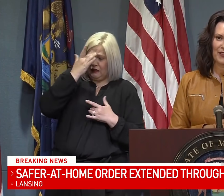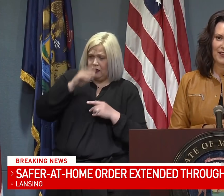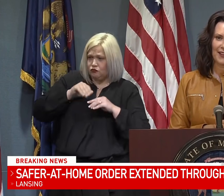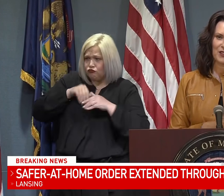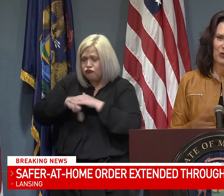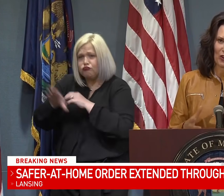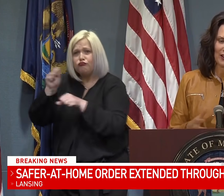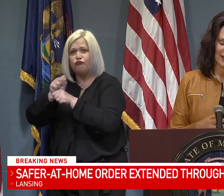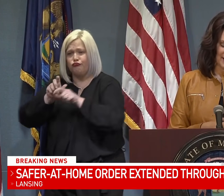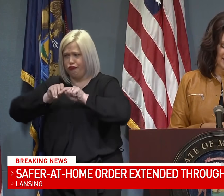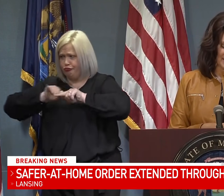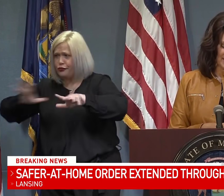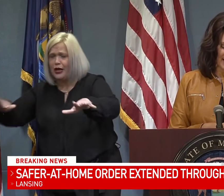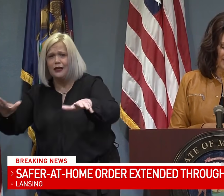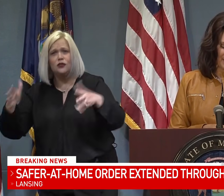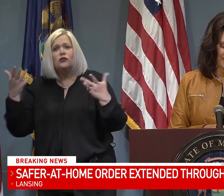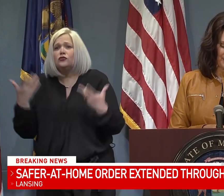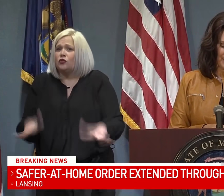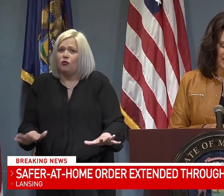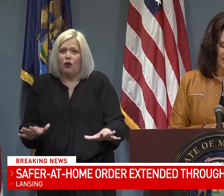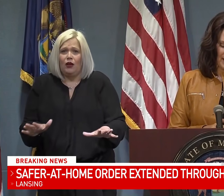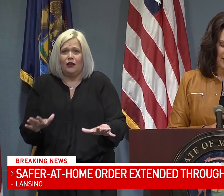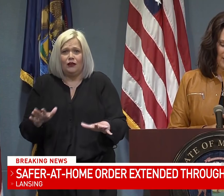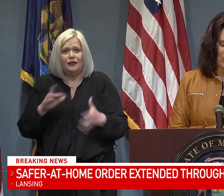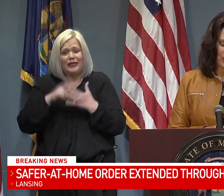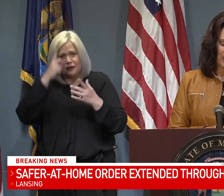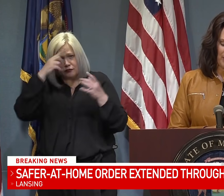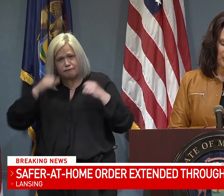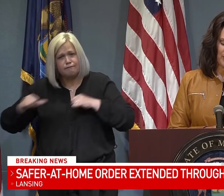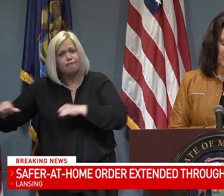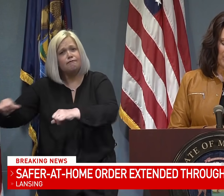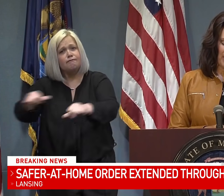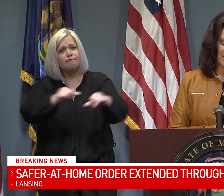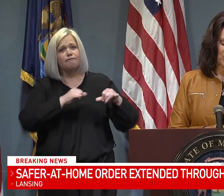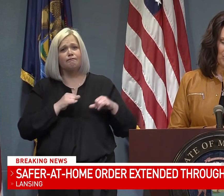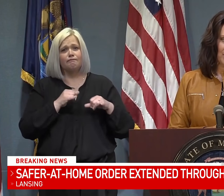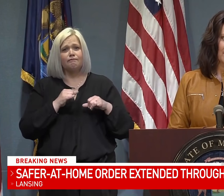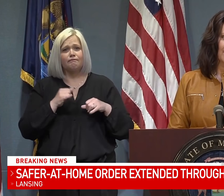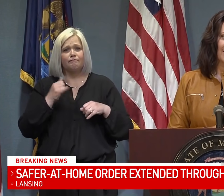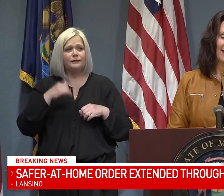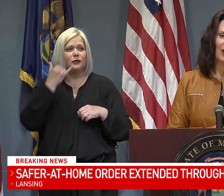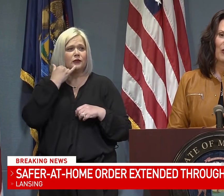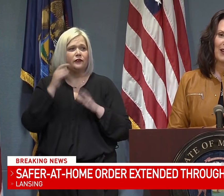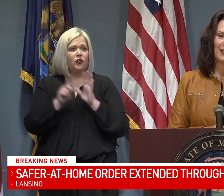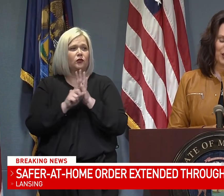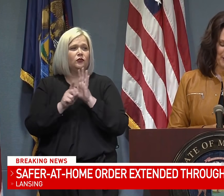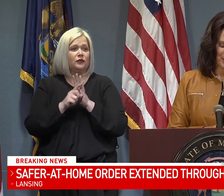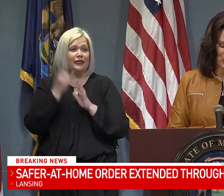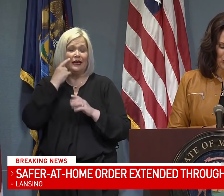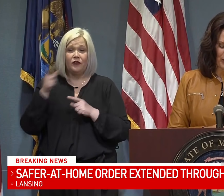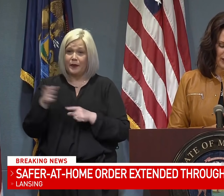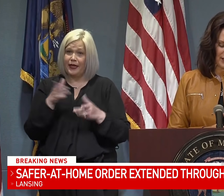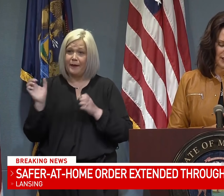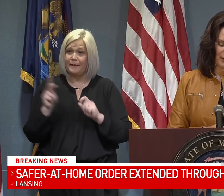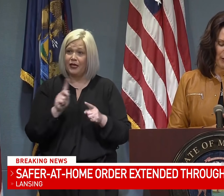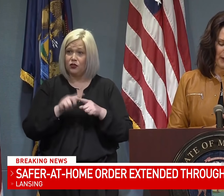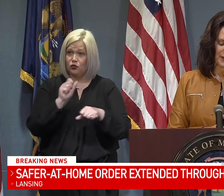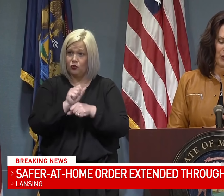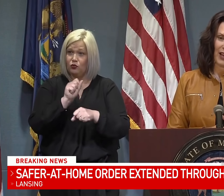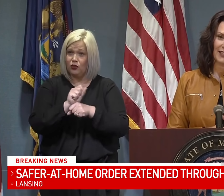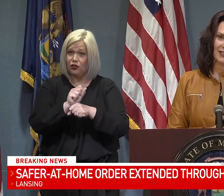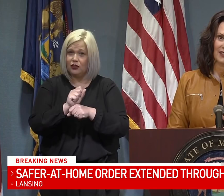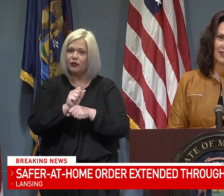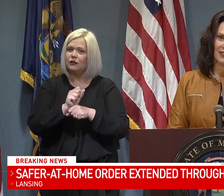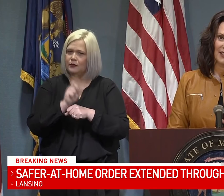either. And so we're all in this together. If you're one of the people who is going back to work, we need you to be scrupulous about